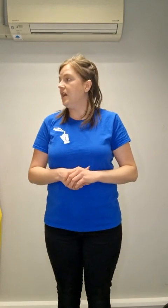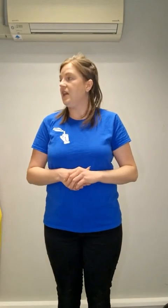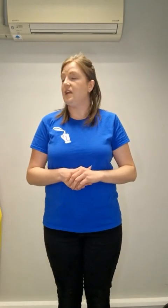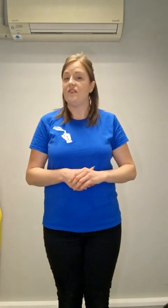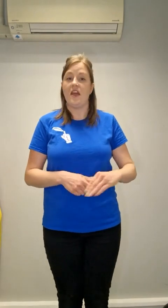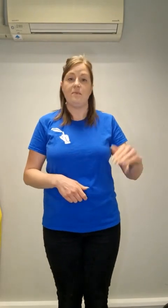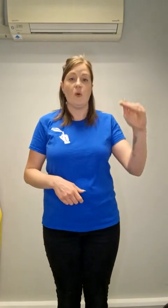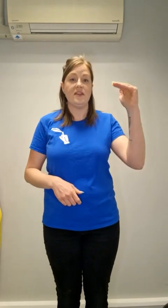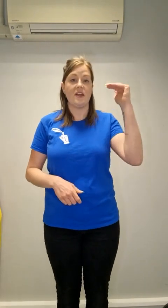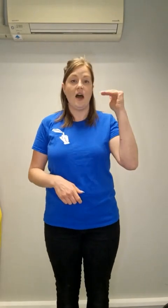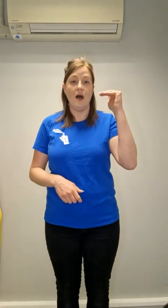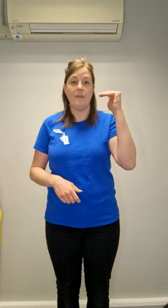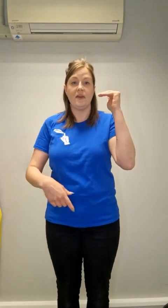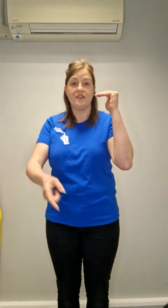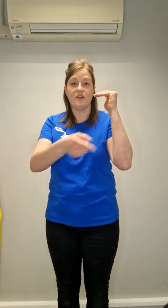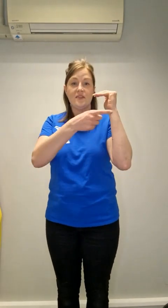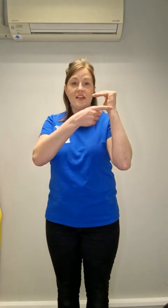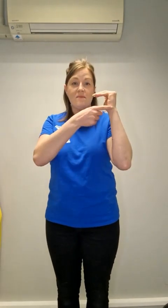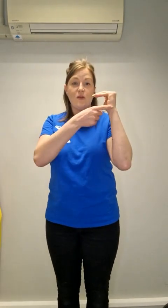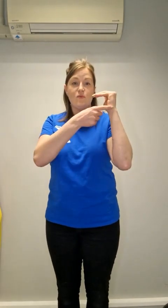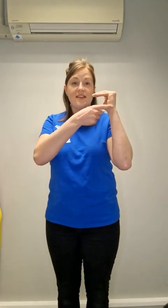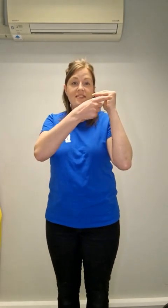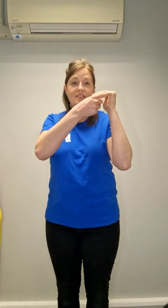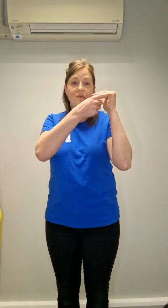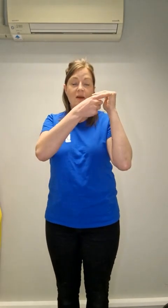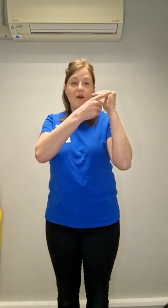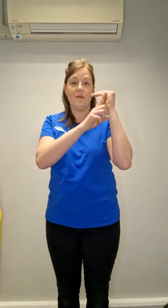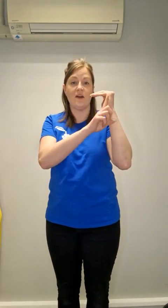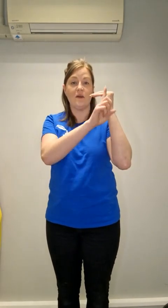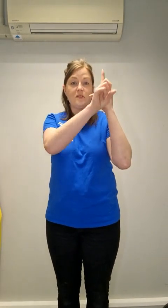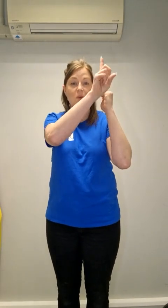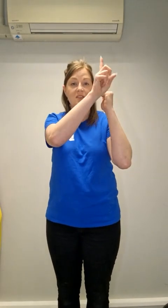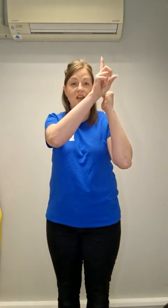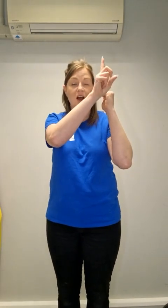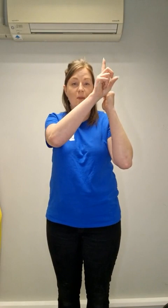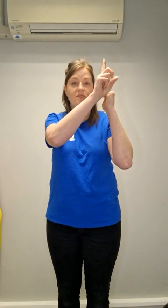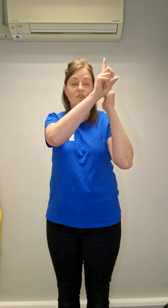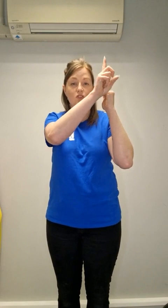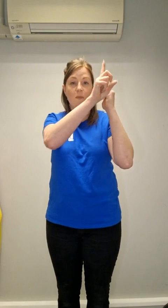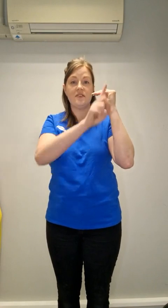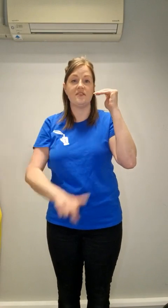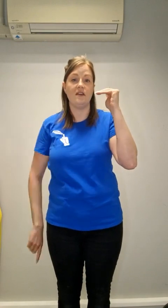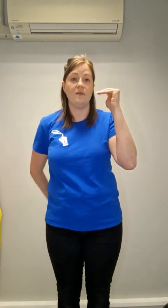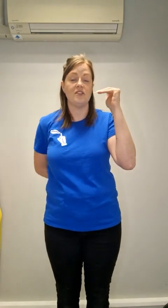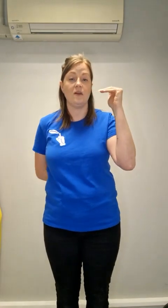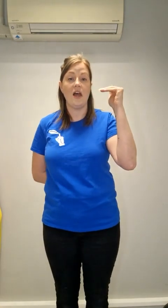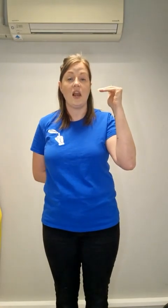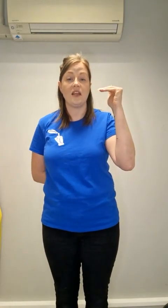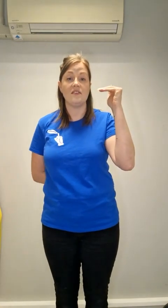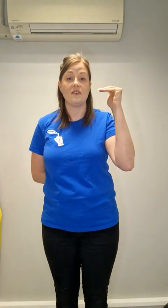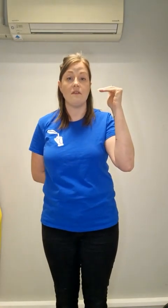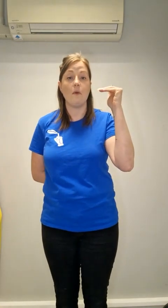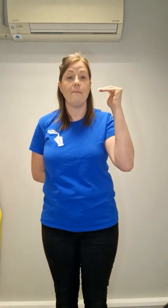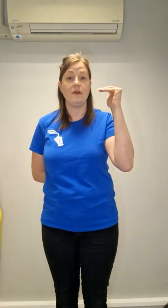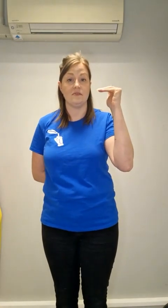It can then point up, so you see my wrist to my palm knuckles pointing up to the top of the signing window, like in the sign for